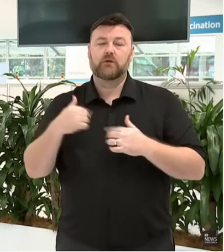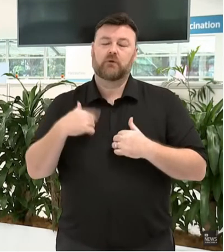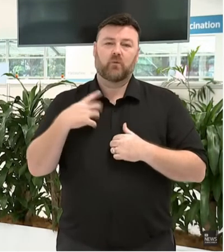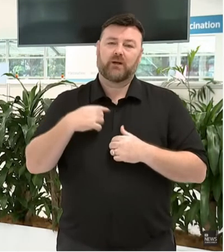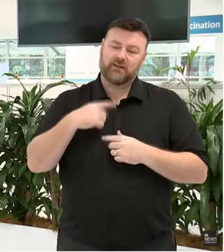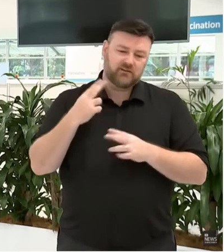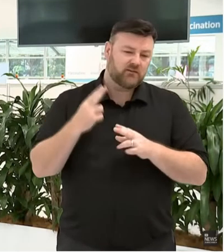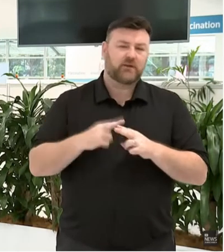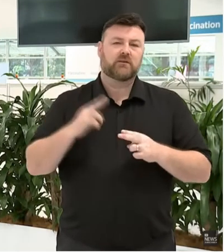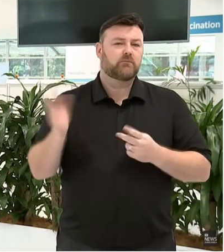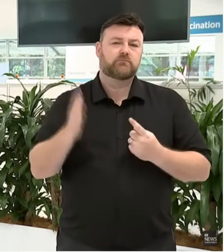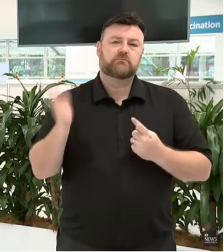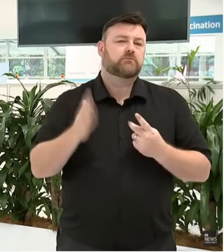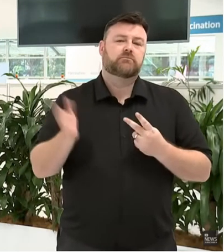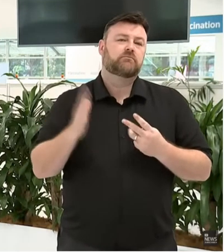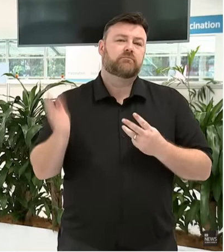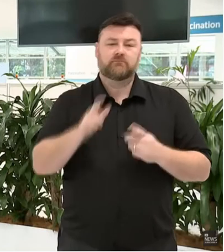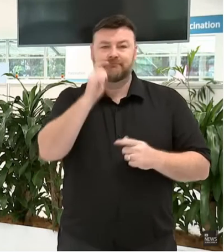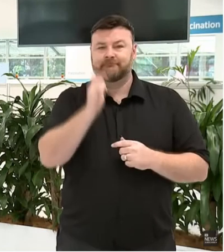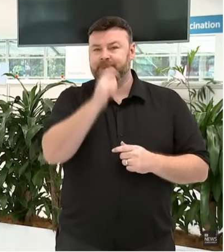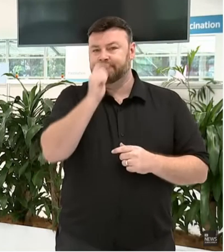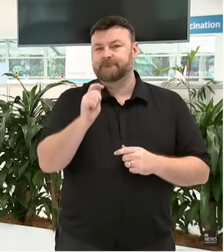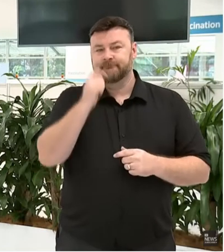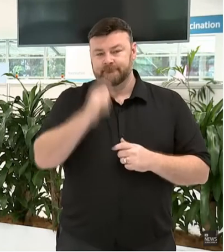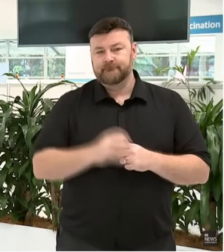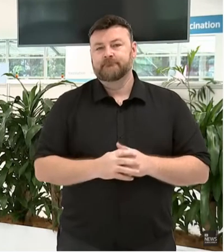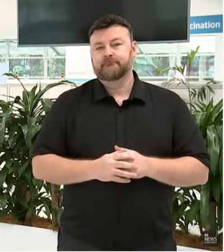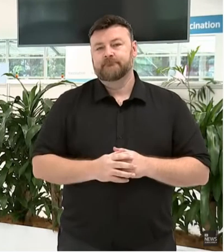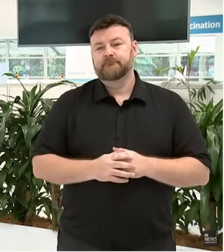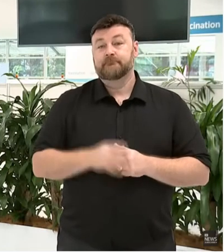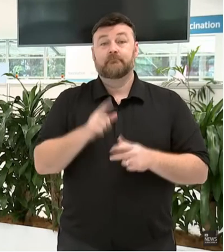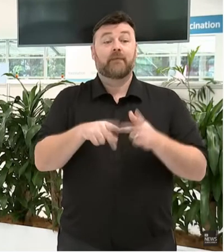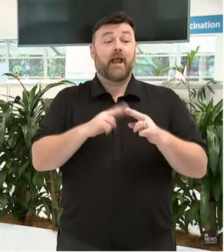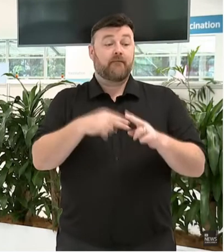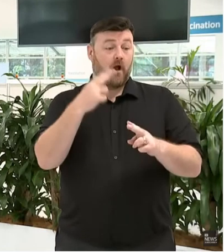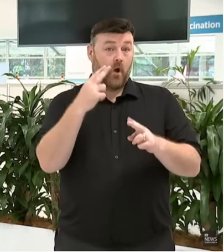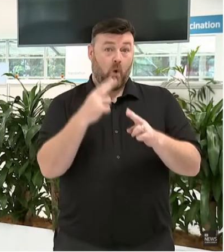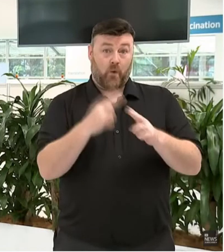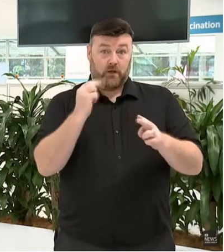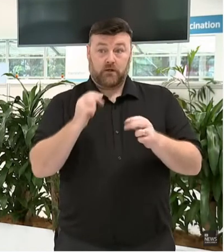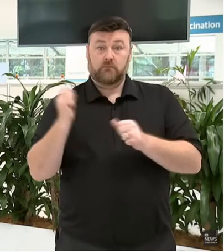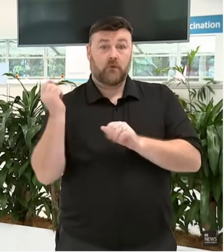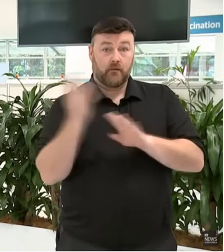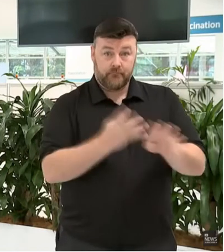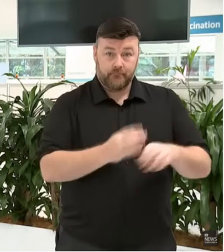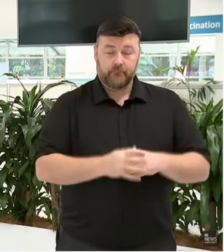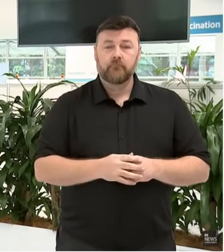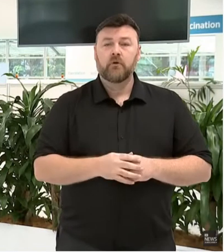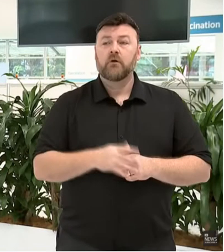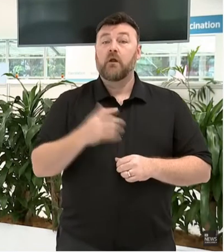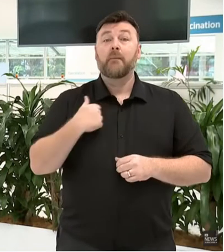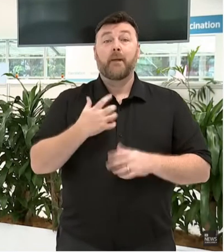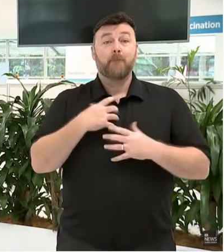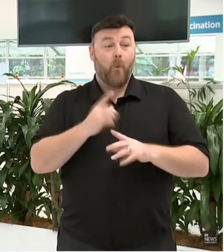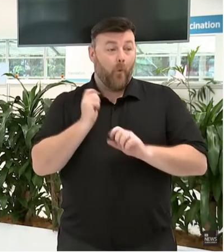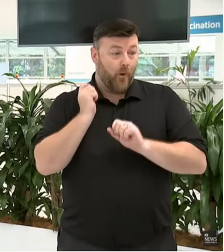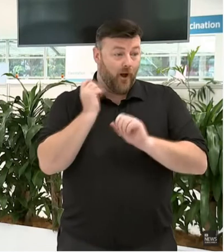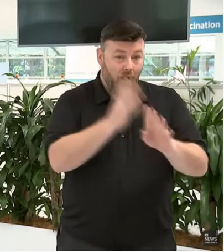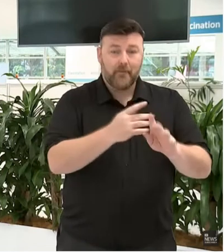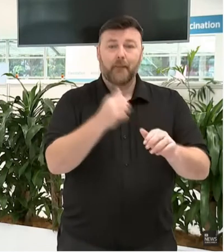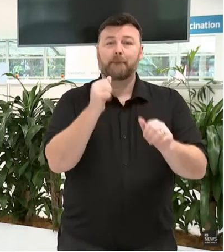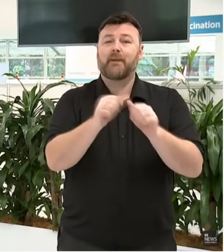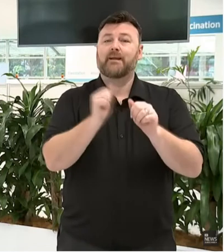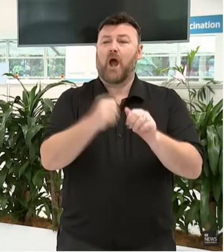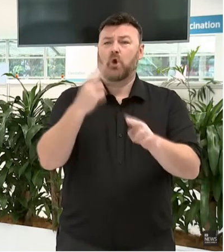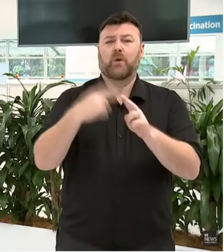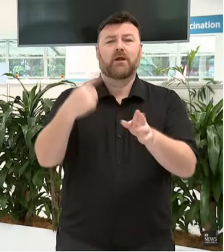faster the queues, the more people will attend who are feeling unwell, and in addition to that, the faster we can get the tests